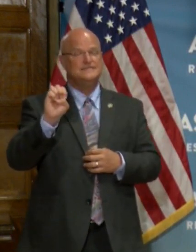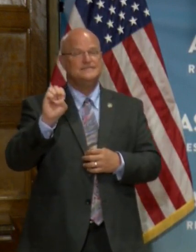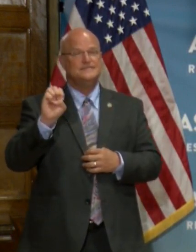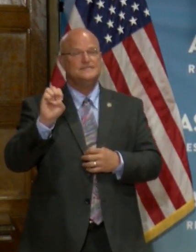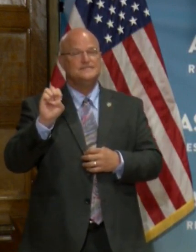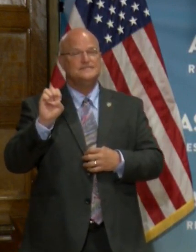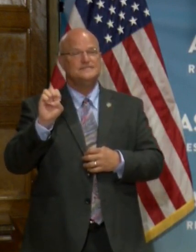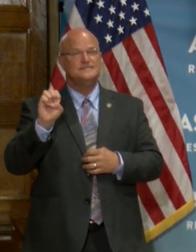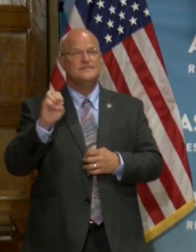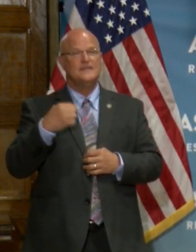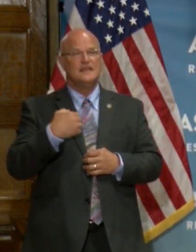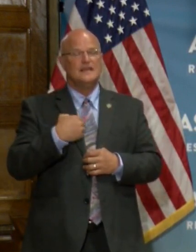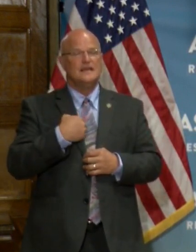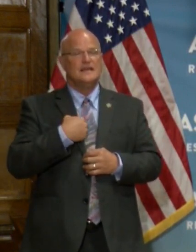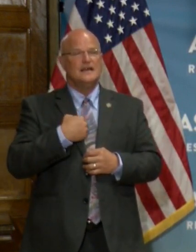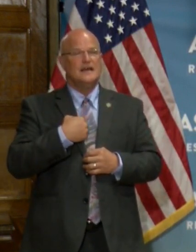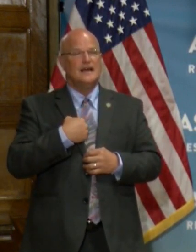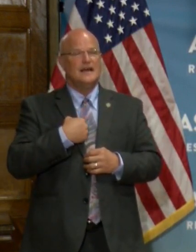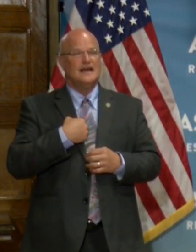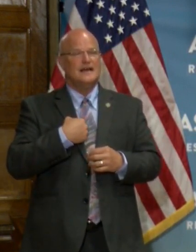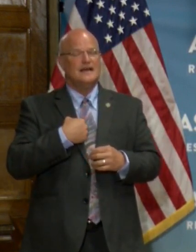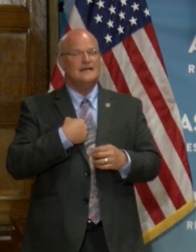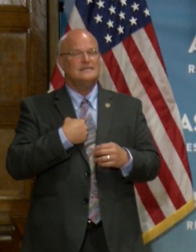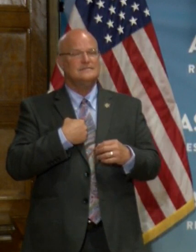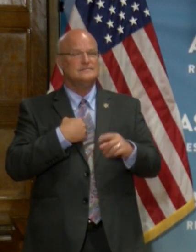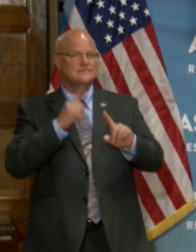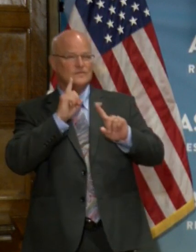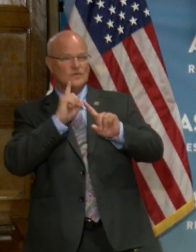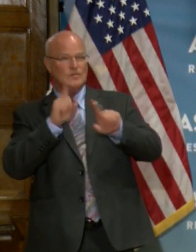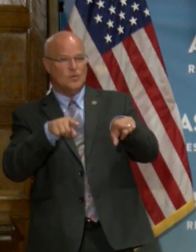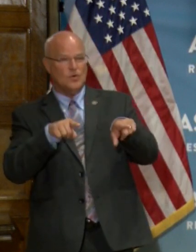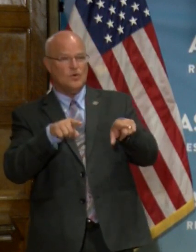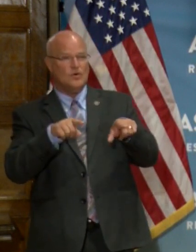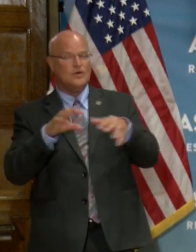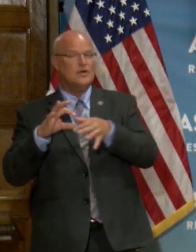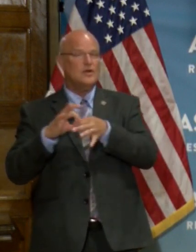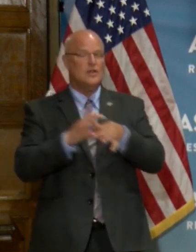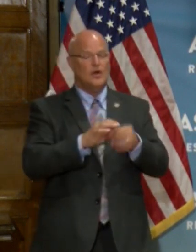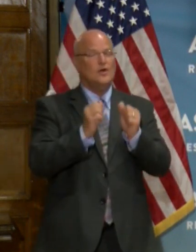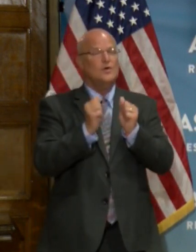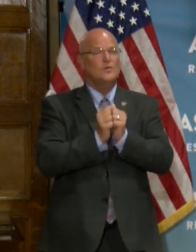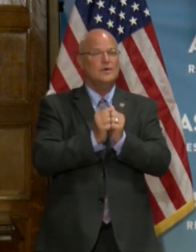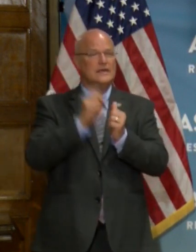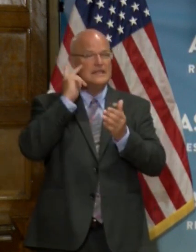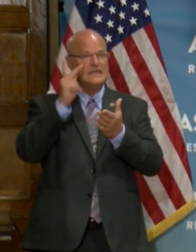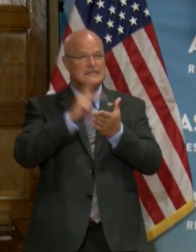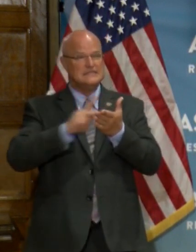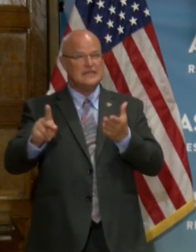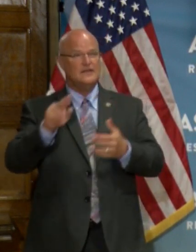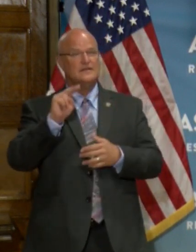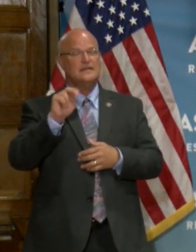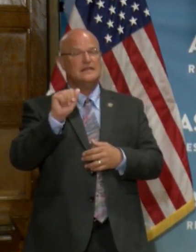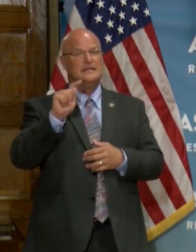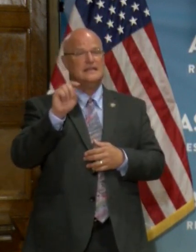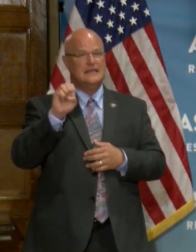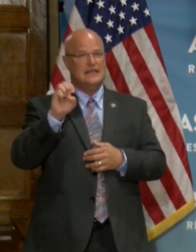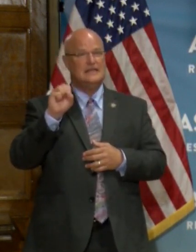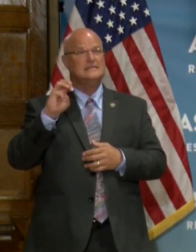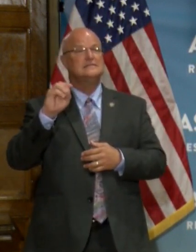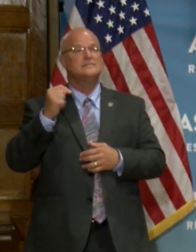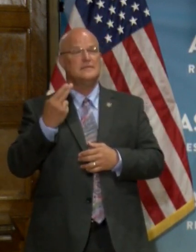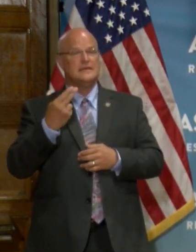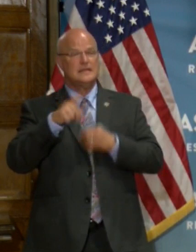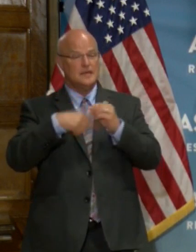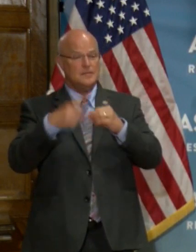And I'll give a report along with Dr. Secretary Nate Smith on